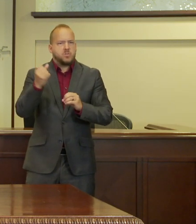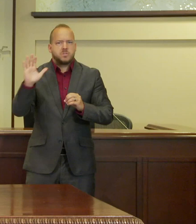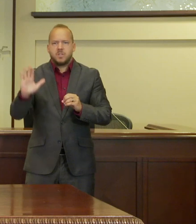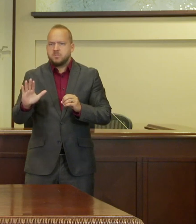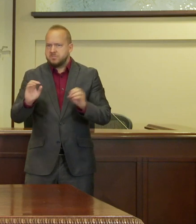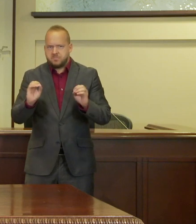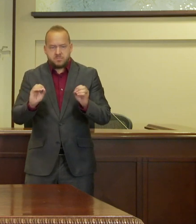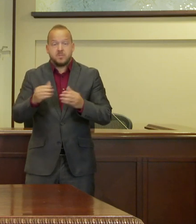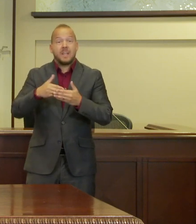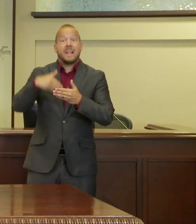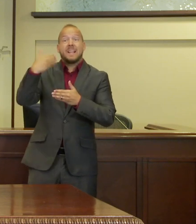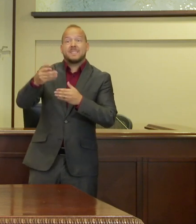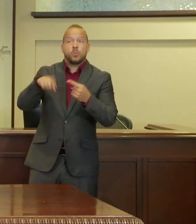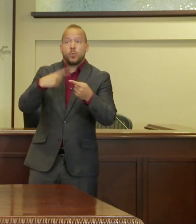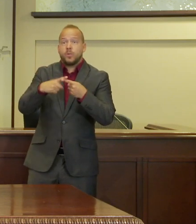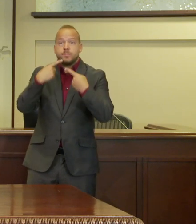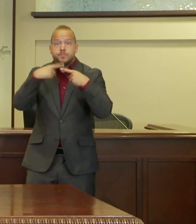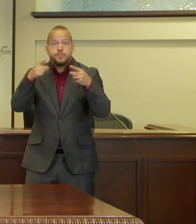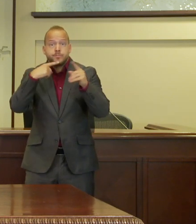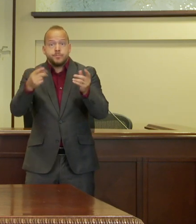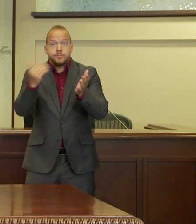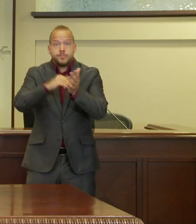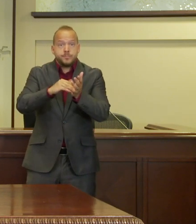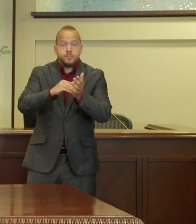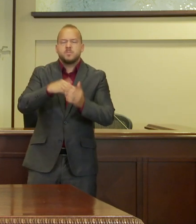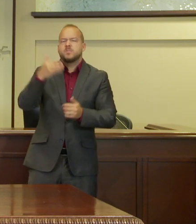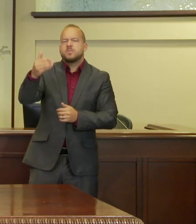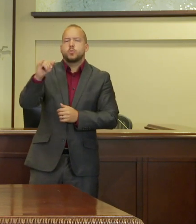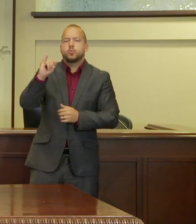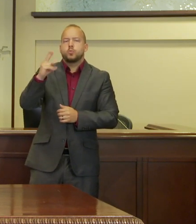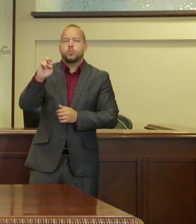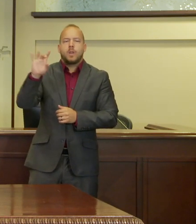is scheduled for the 8th, which is Monday, June 8th.